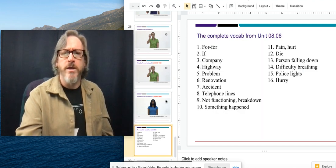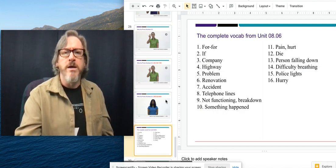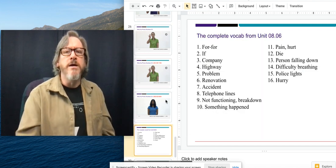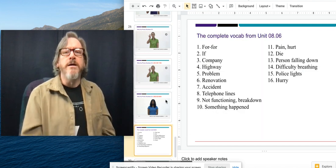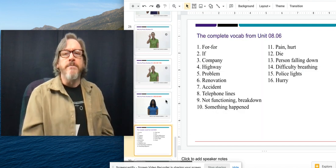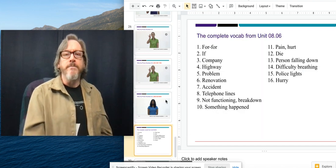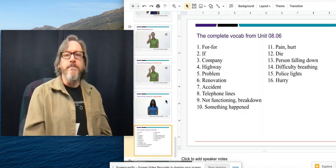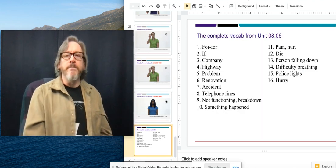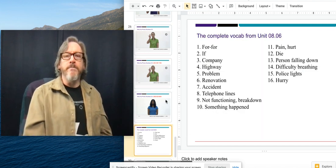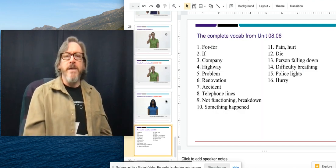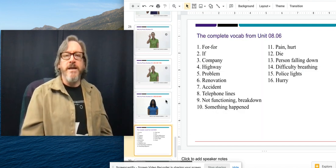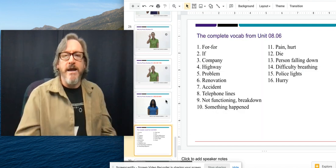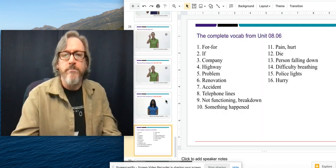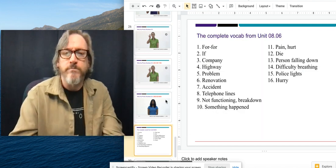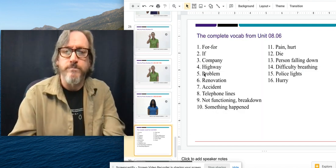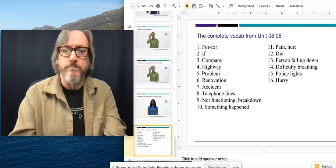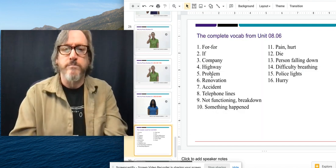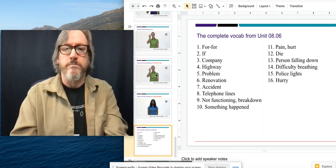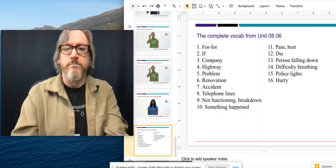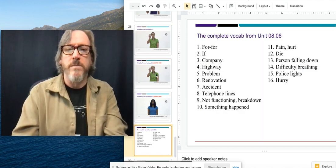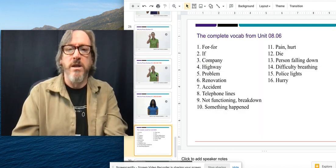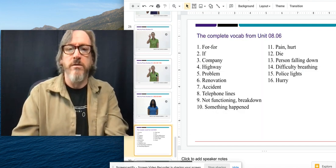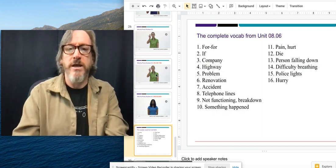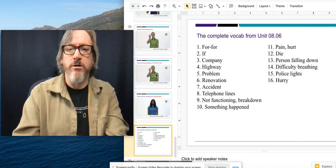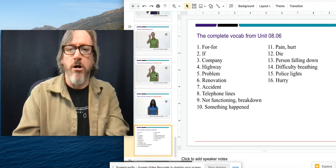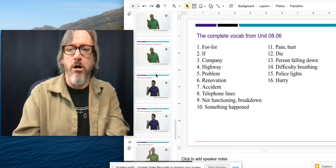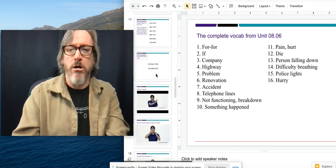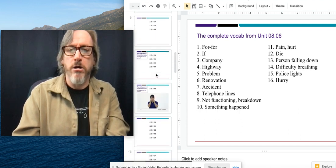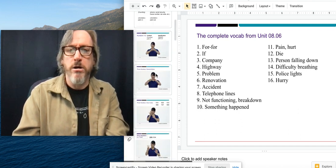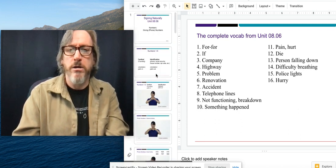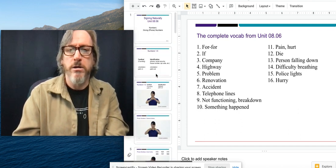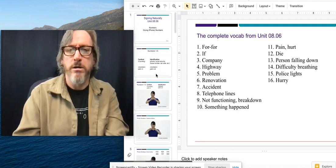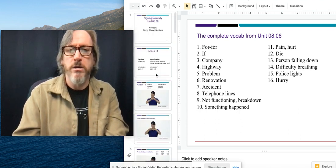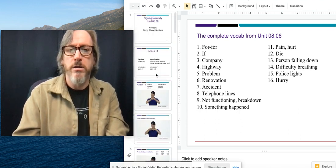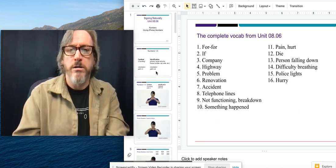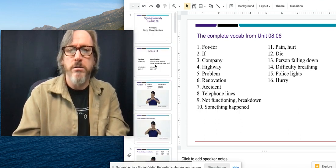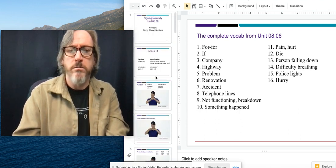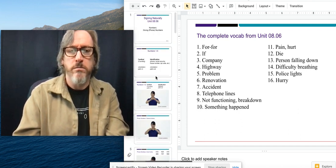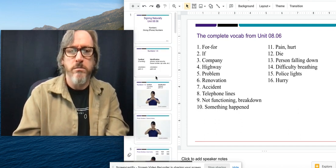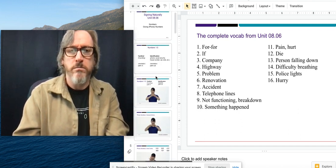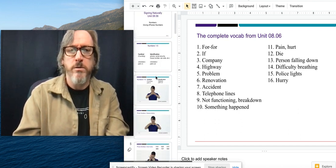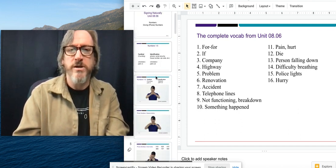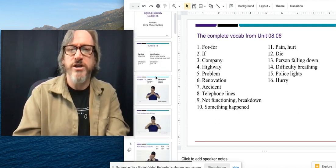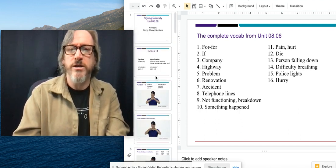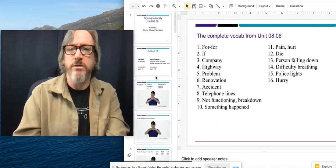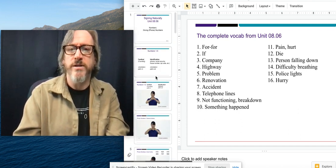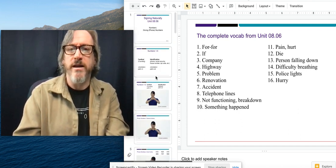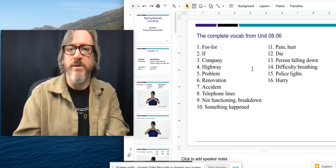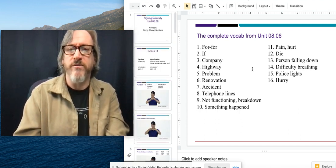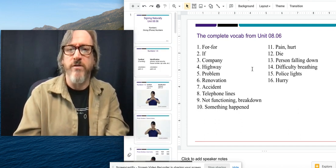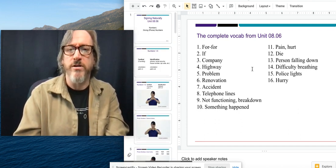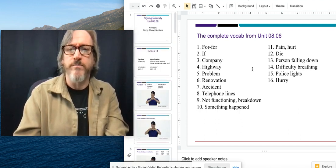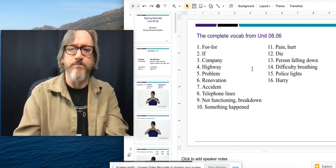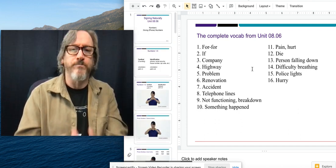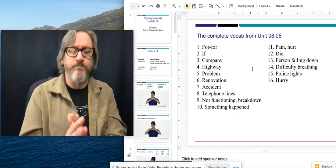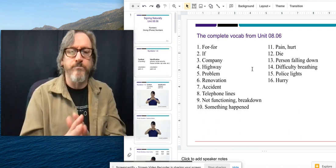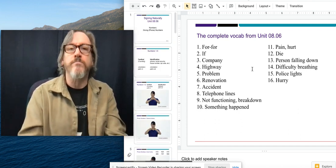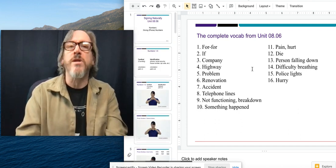Okay. And again, here are. Oh, I should include that up at the